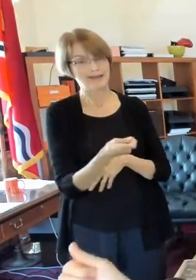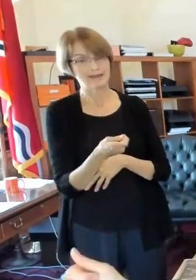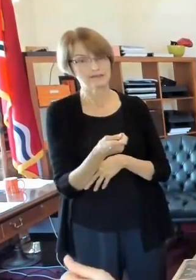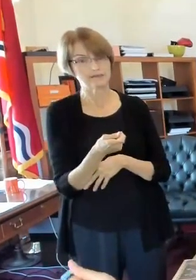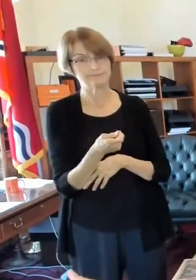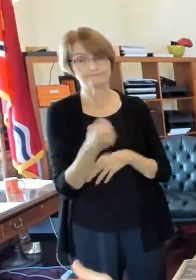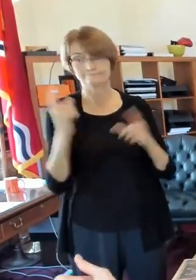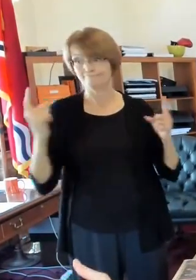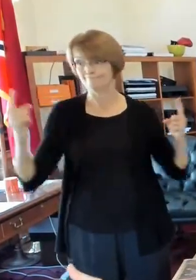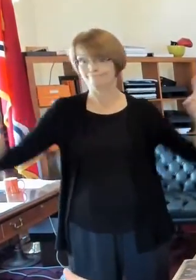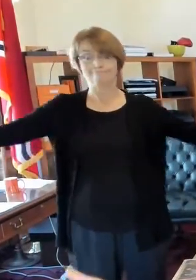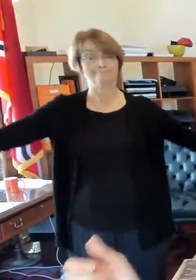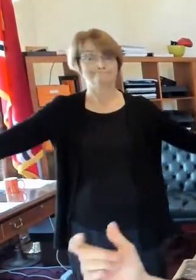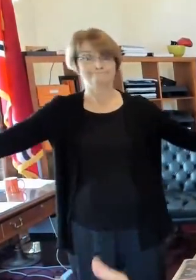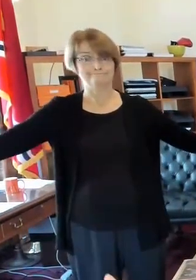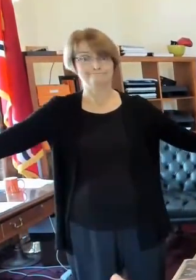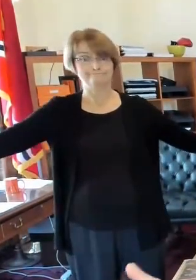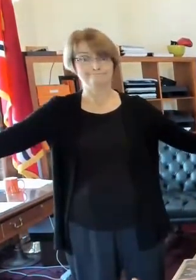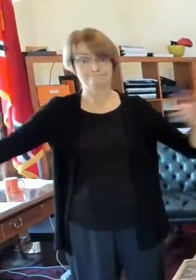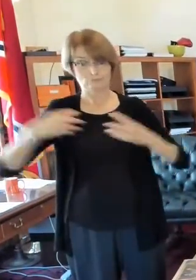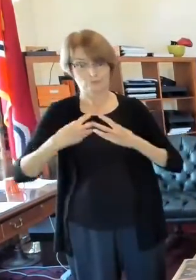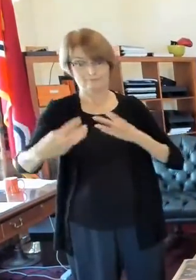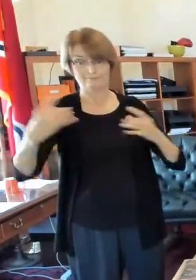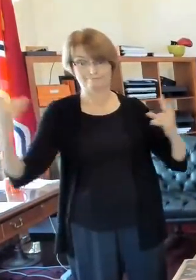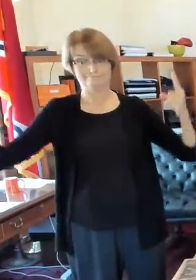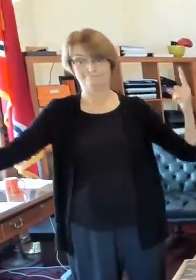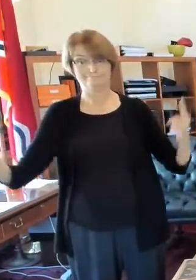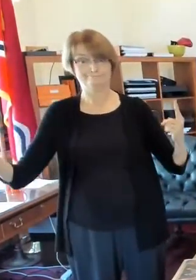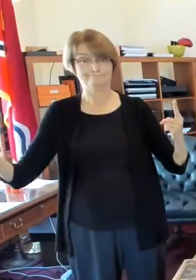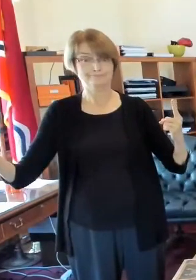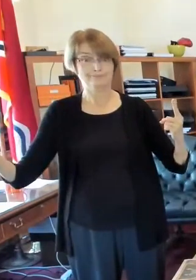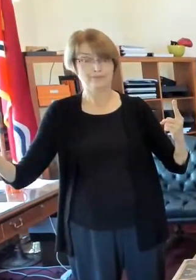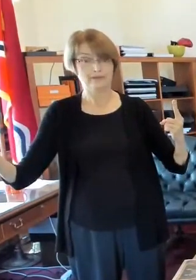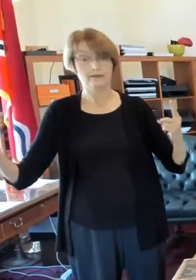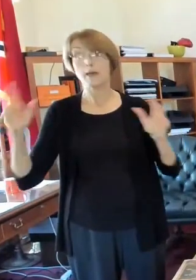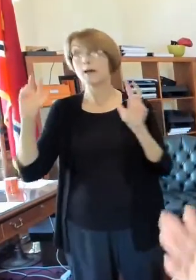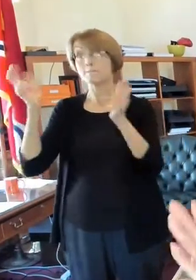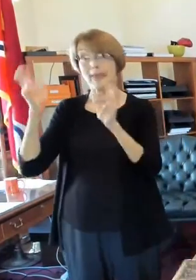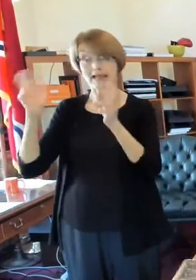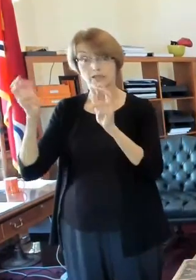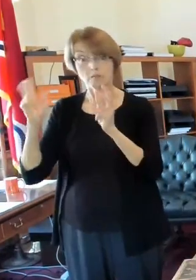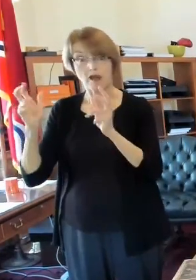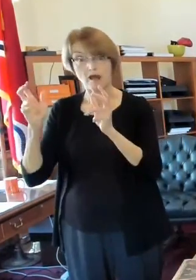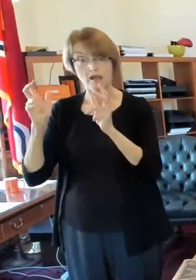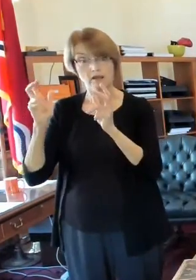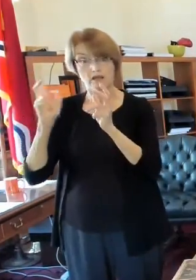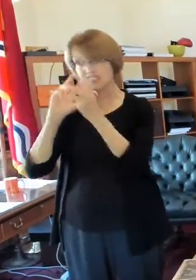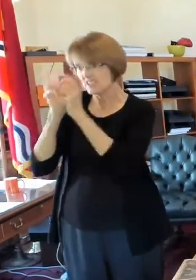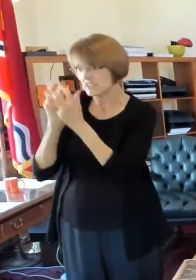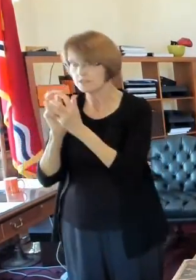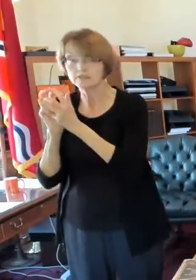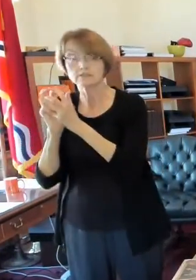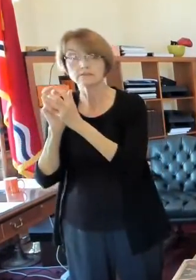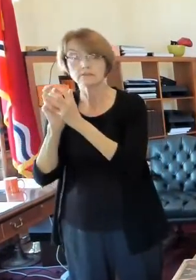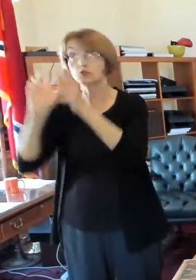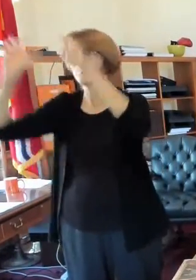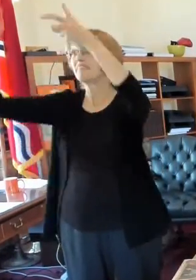you're generally far apart when you're playing tennis. When you're basketball, you're right up there under the